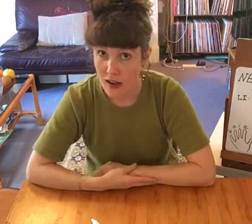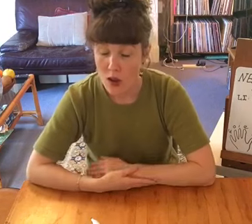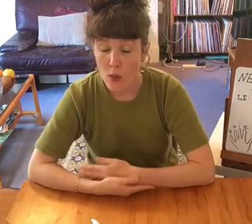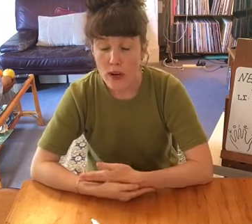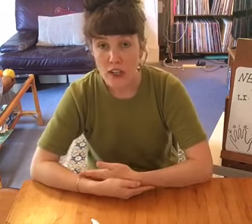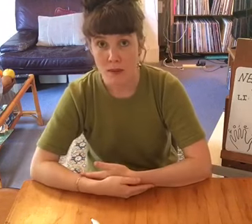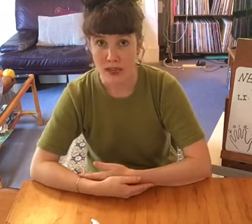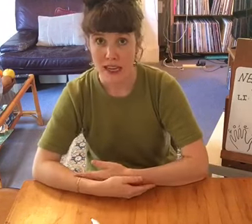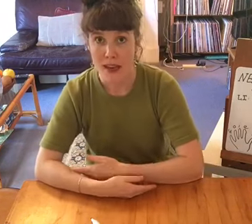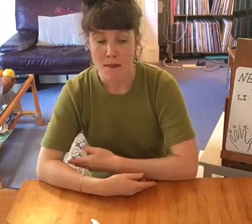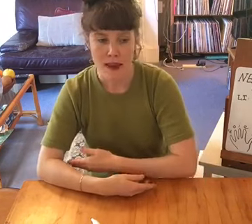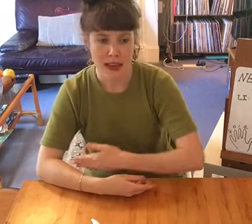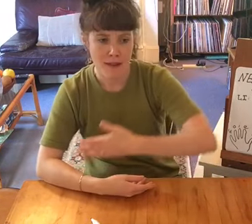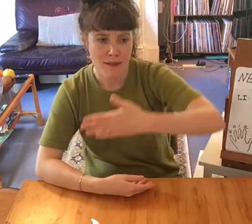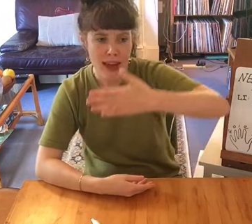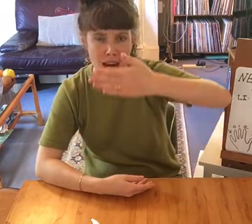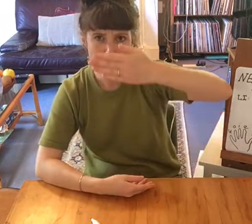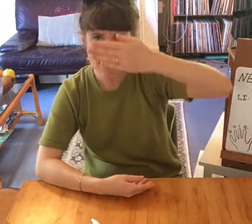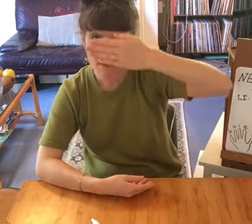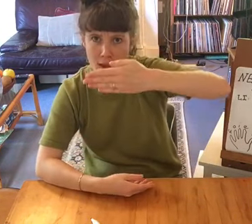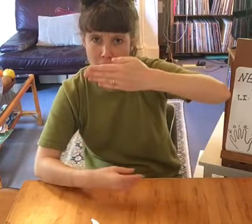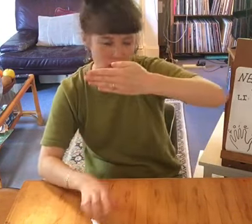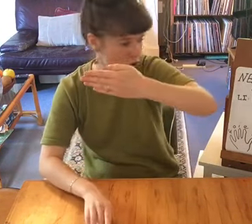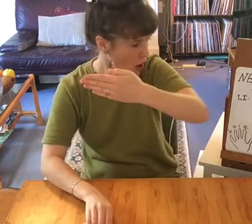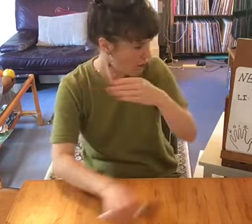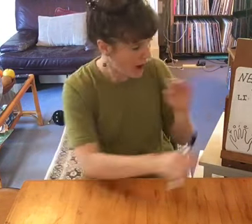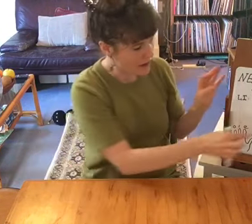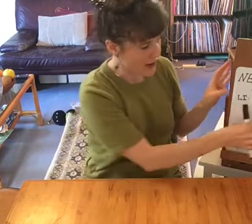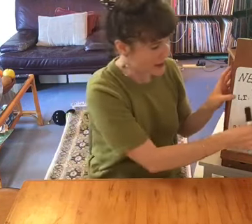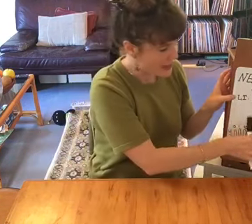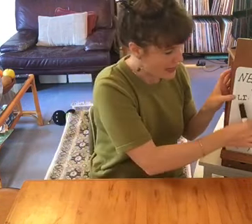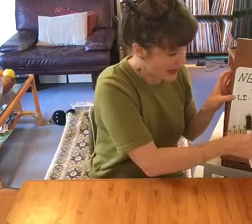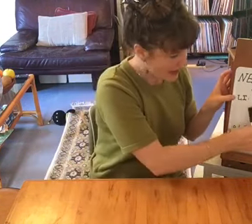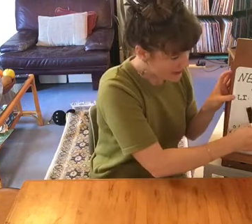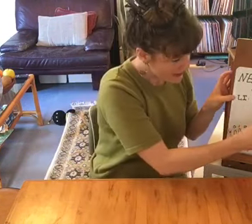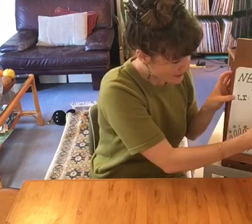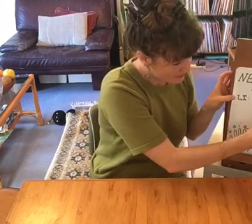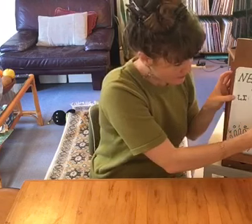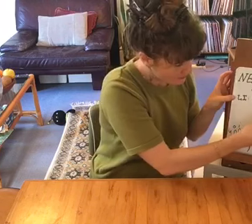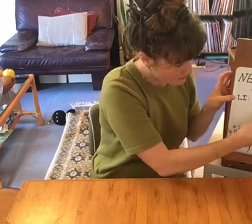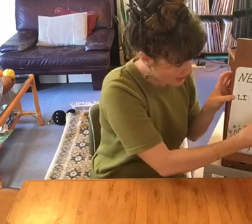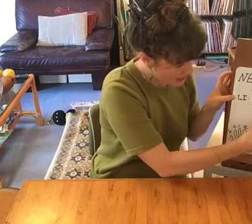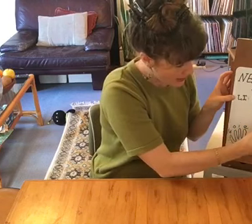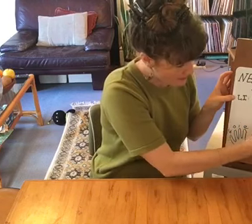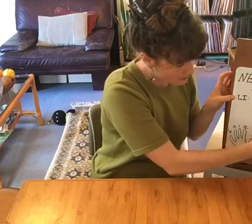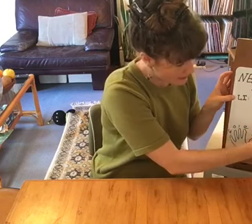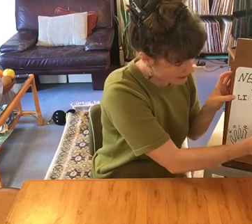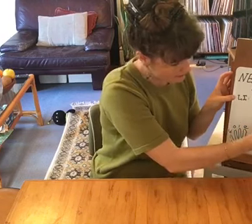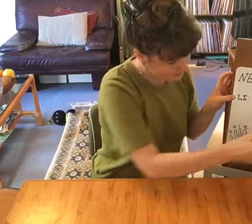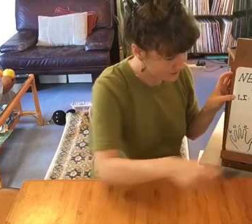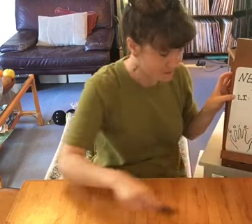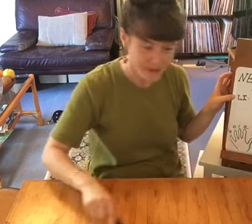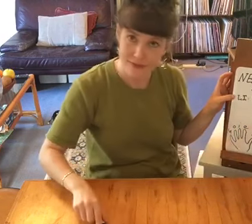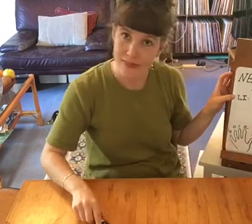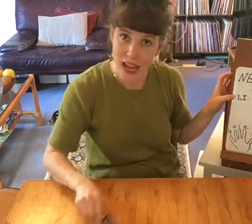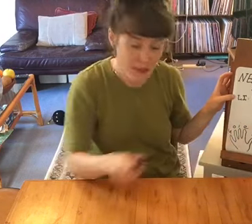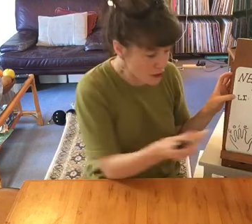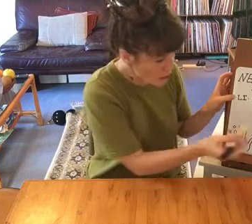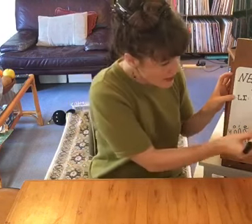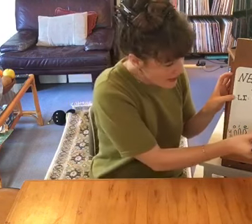We should be making a very fat top part of our T like this, big capital letter, and then doing just